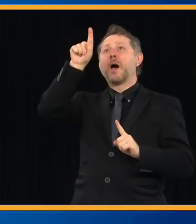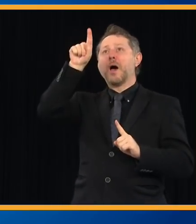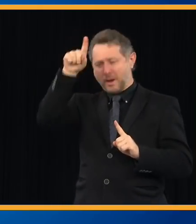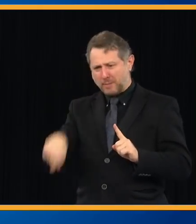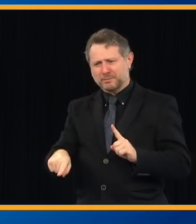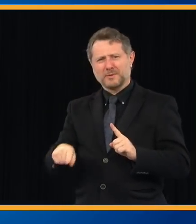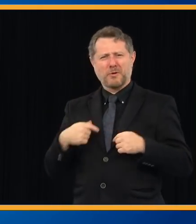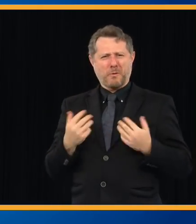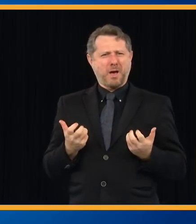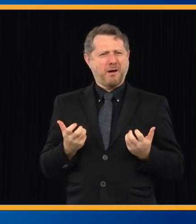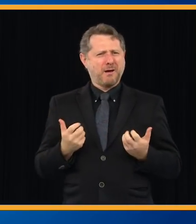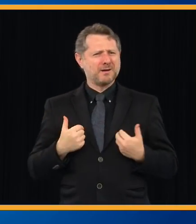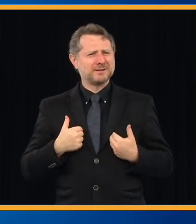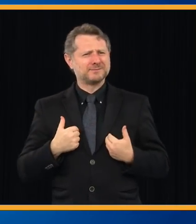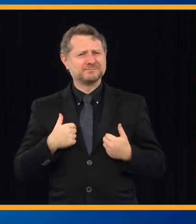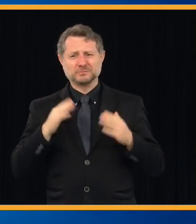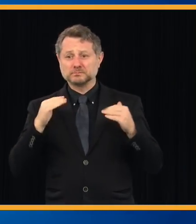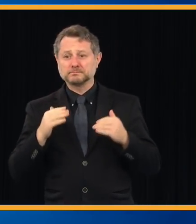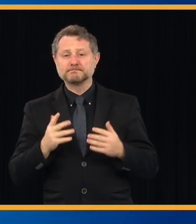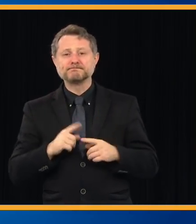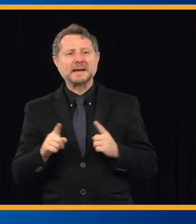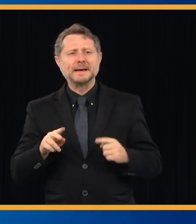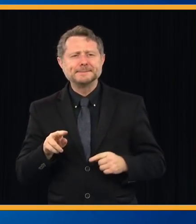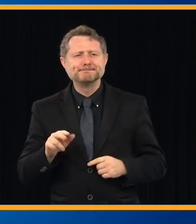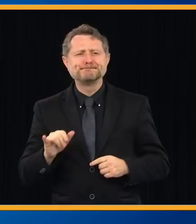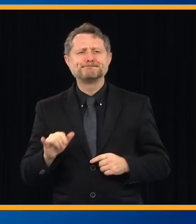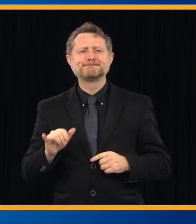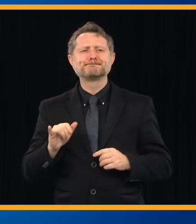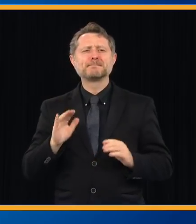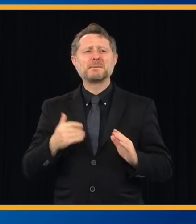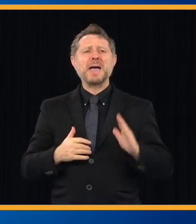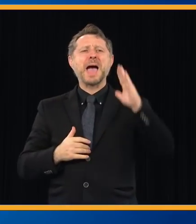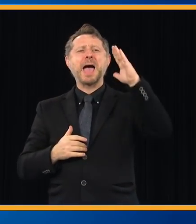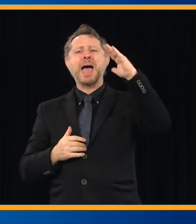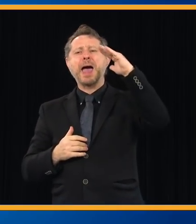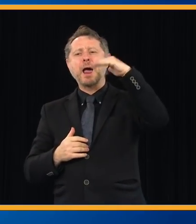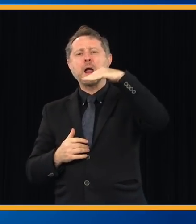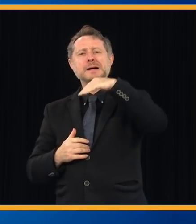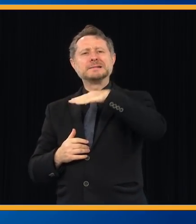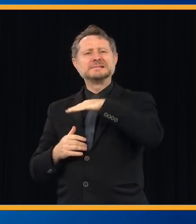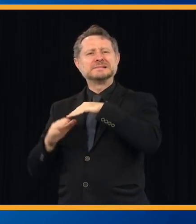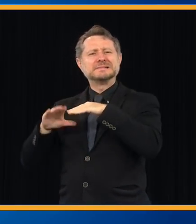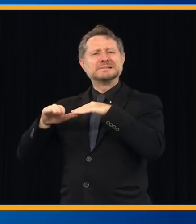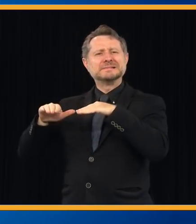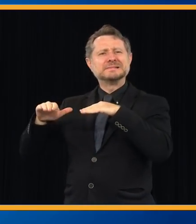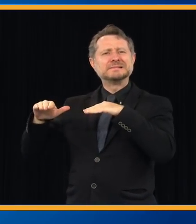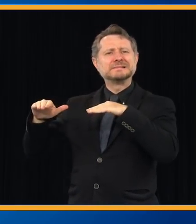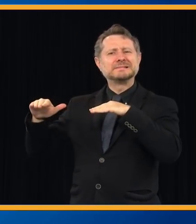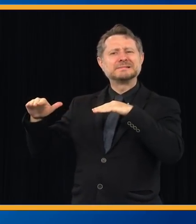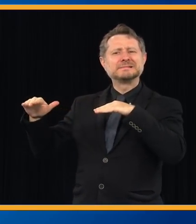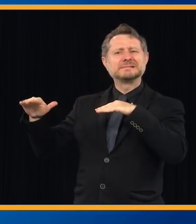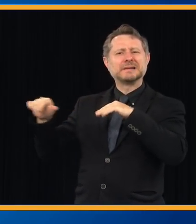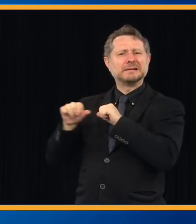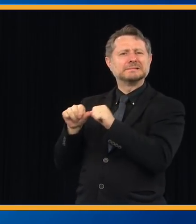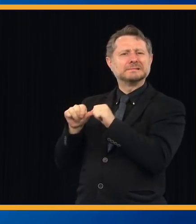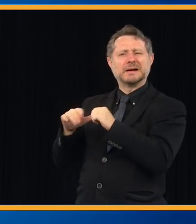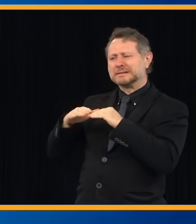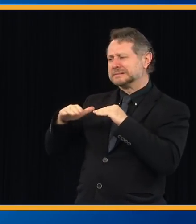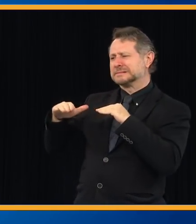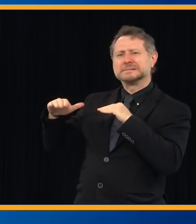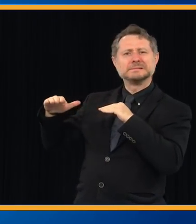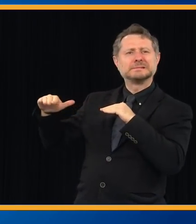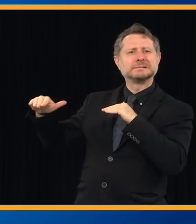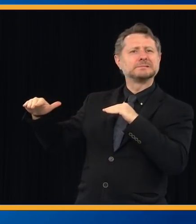down. That's not what's happening. It's more flattening out. Question, when we look at these